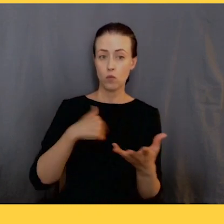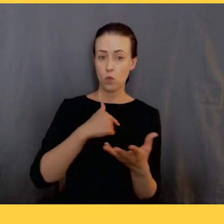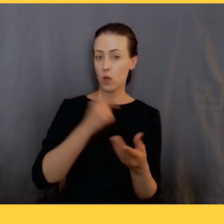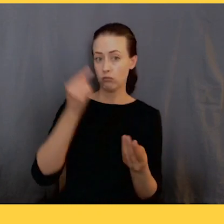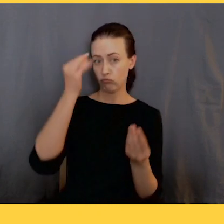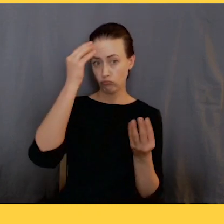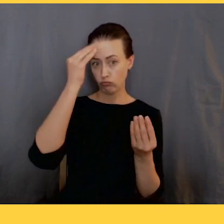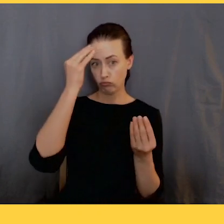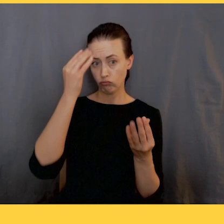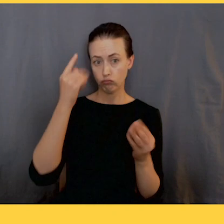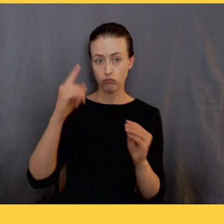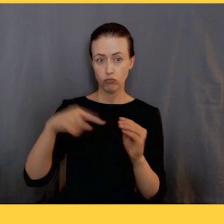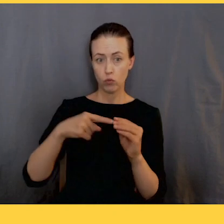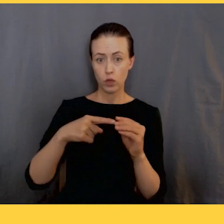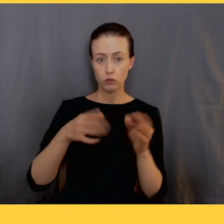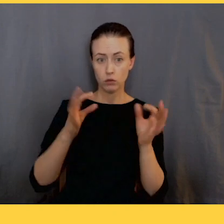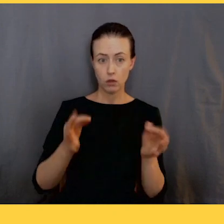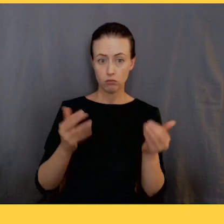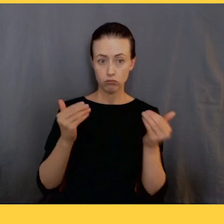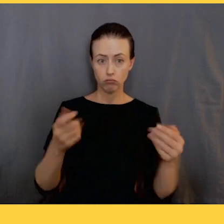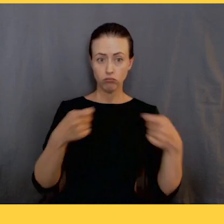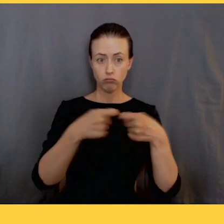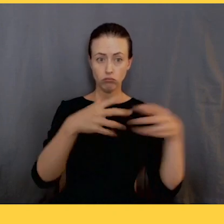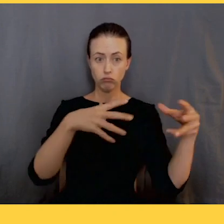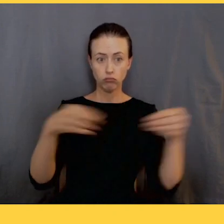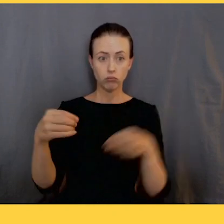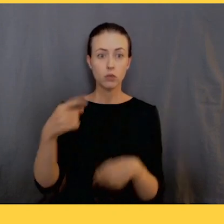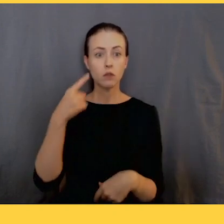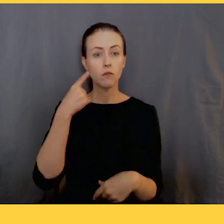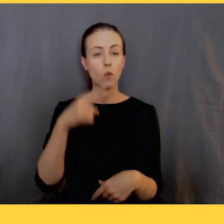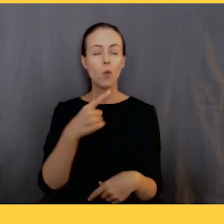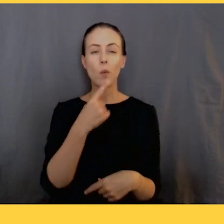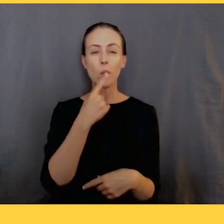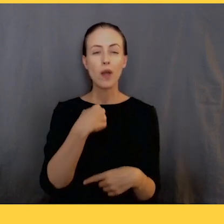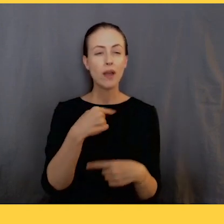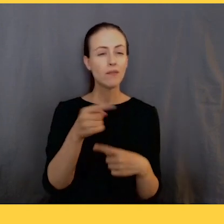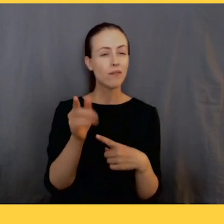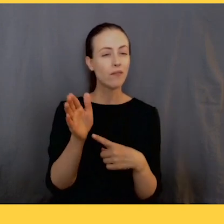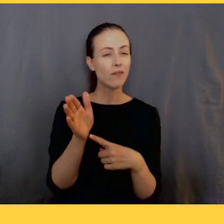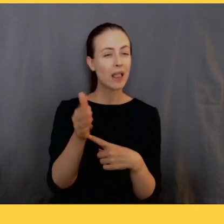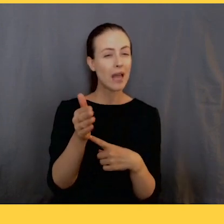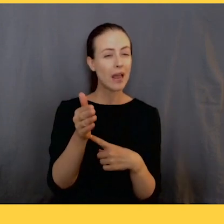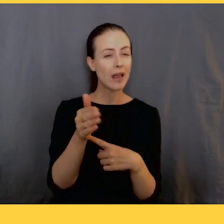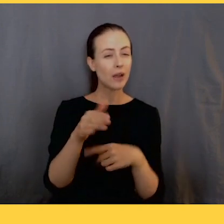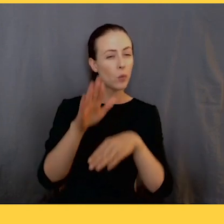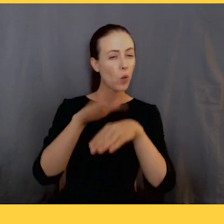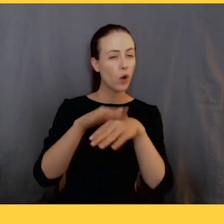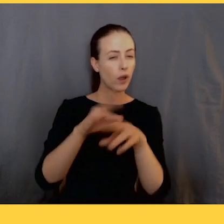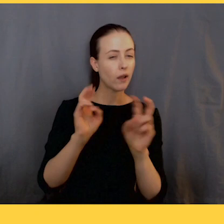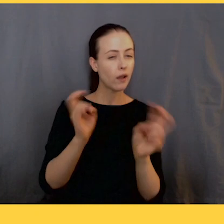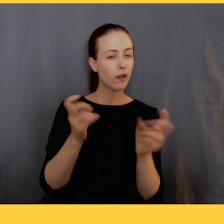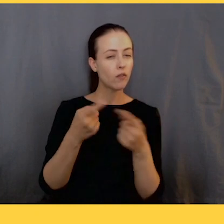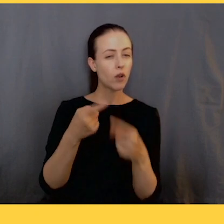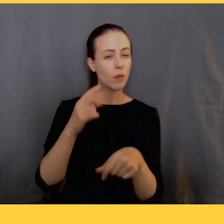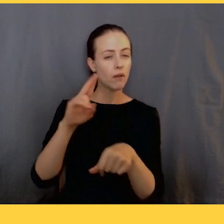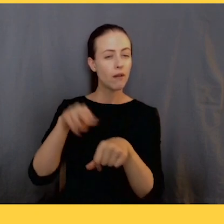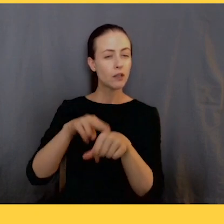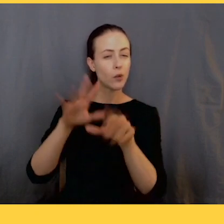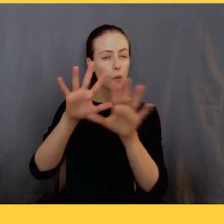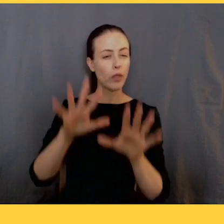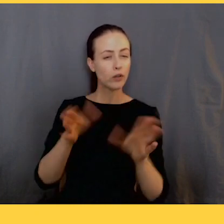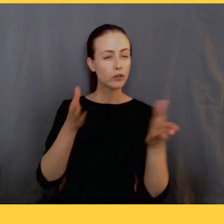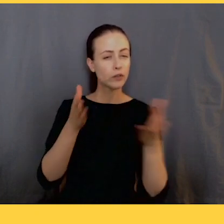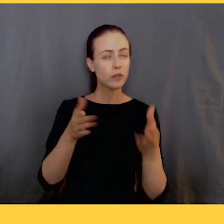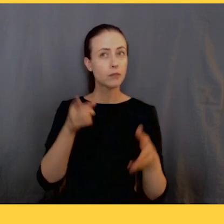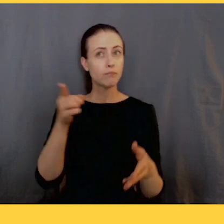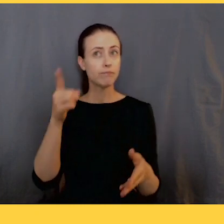shut off power for public safety reasons include things like red flag warning, the issuance of National Weather Service red flag warning